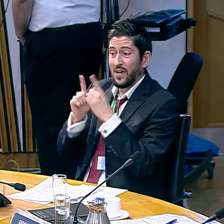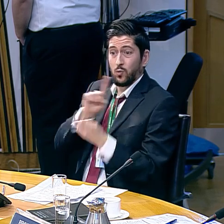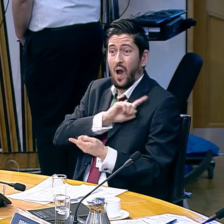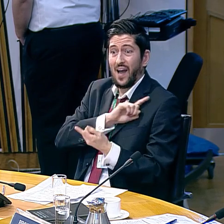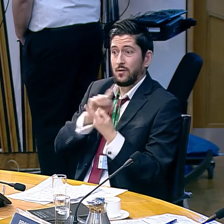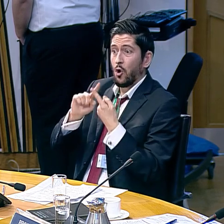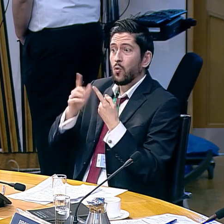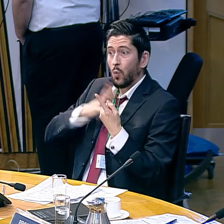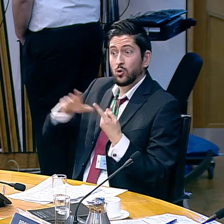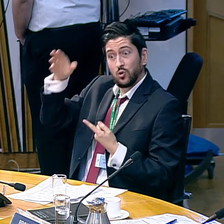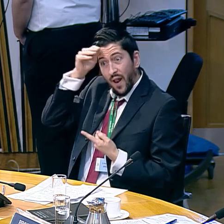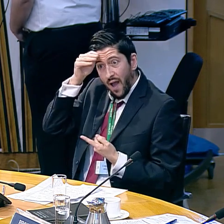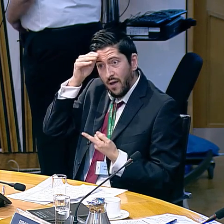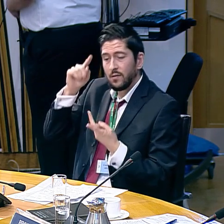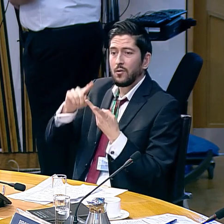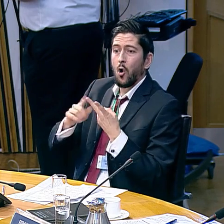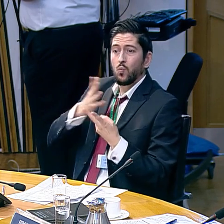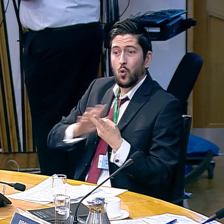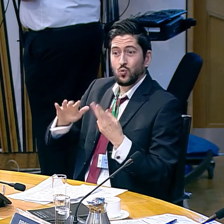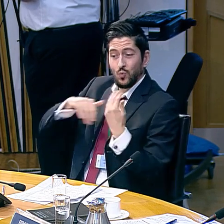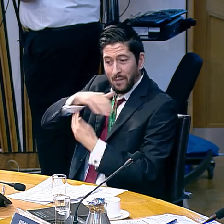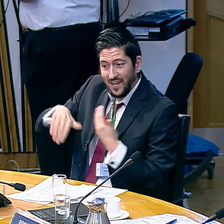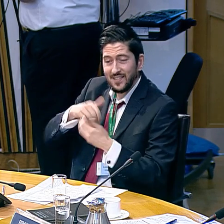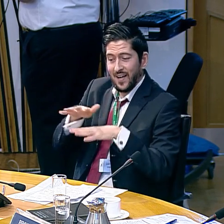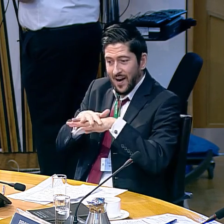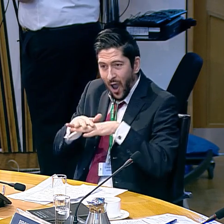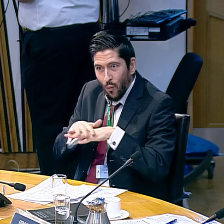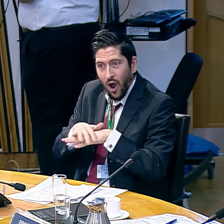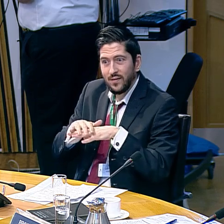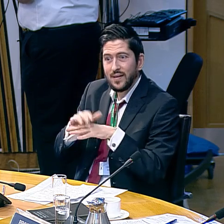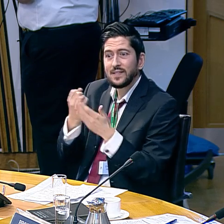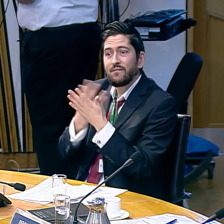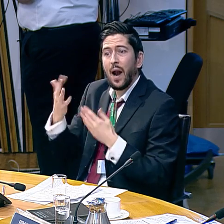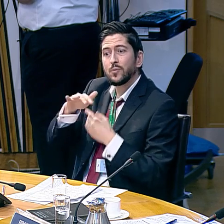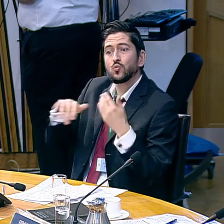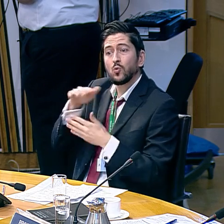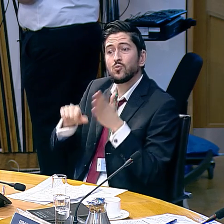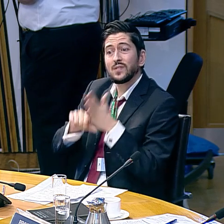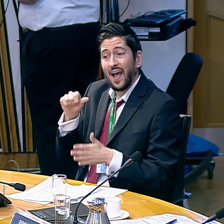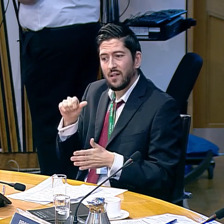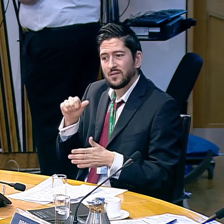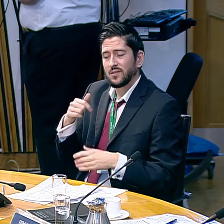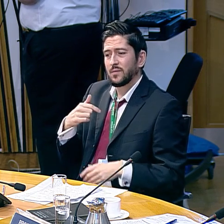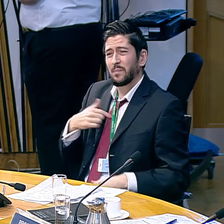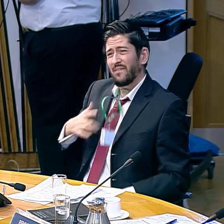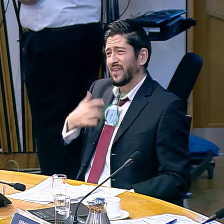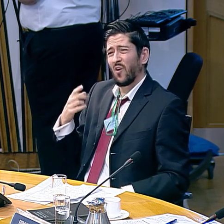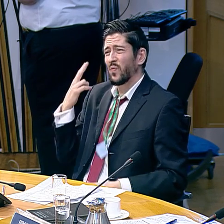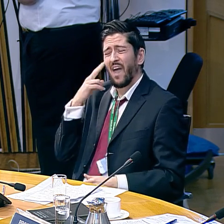people, when they go to university, they go because they want to learn, but also they want to have that social experience. They want to develop their social